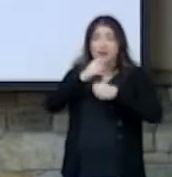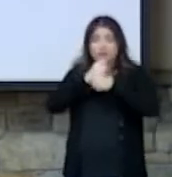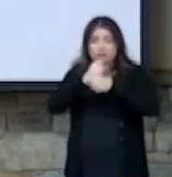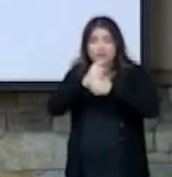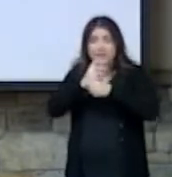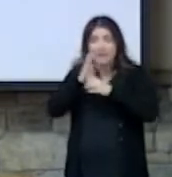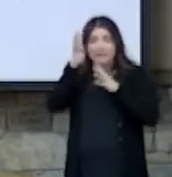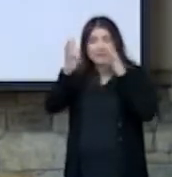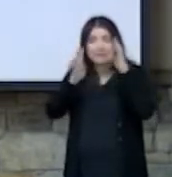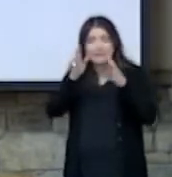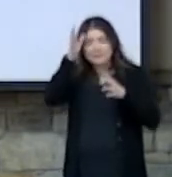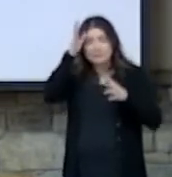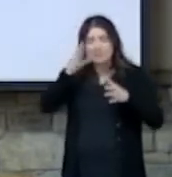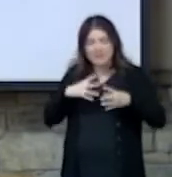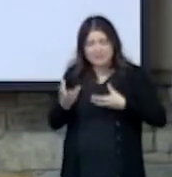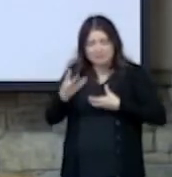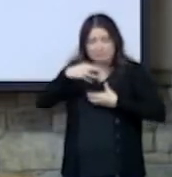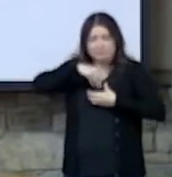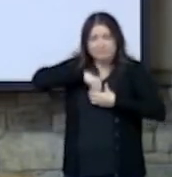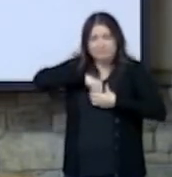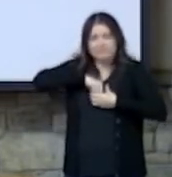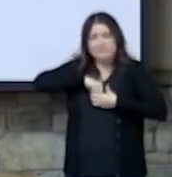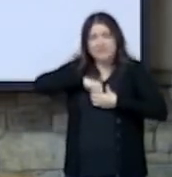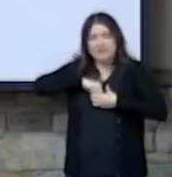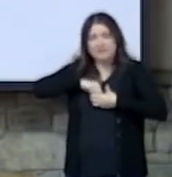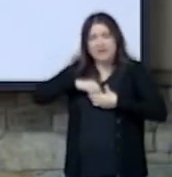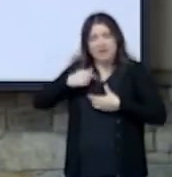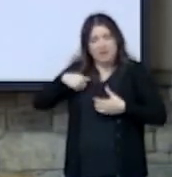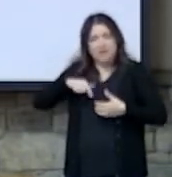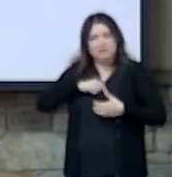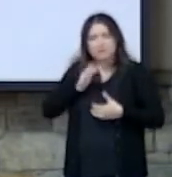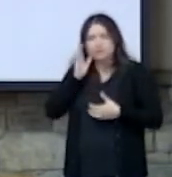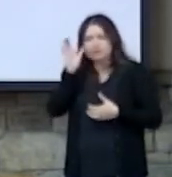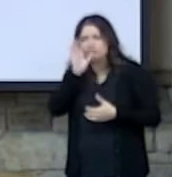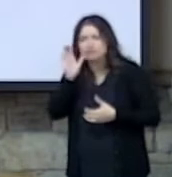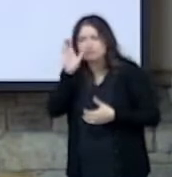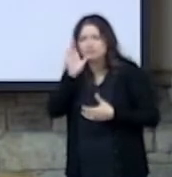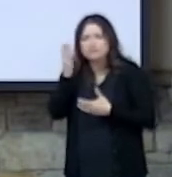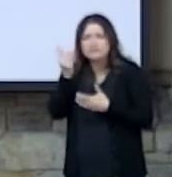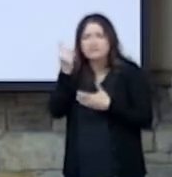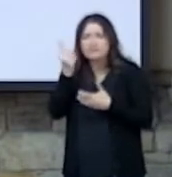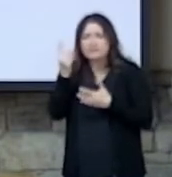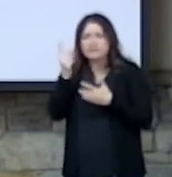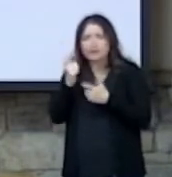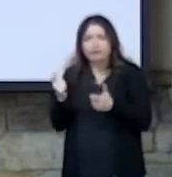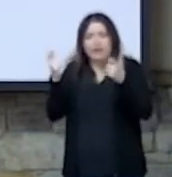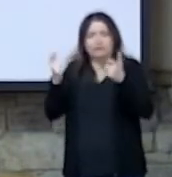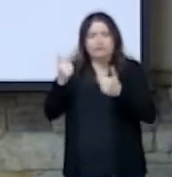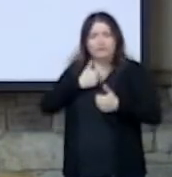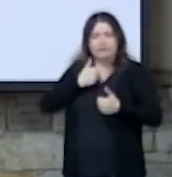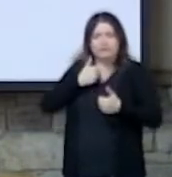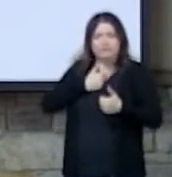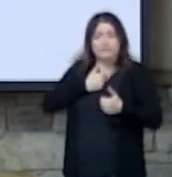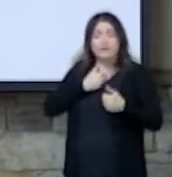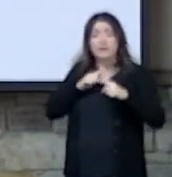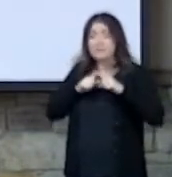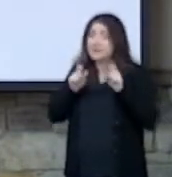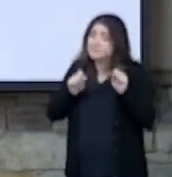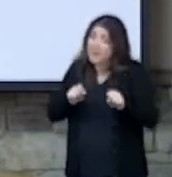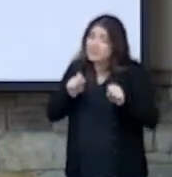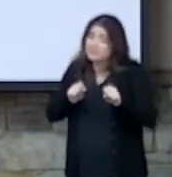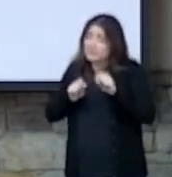within mankind that causes us to search for something greater than ourselves. But it's possible that we